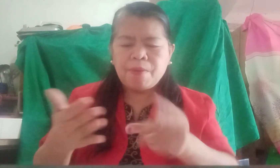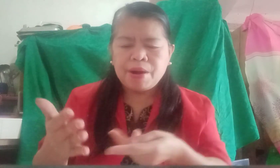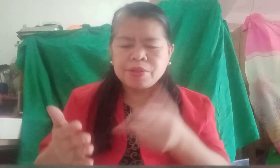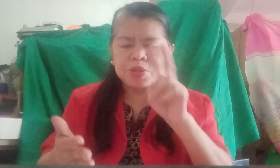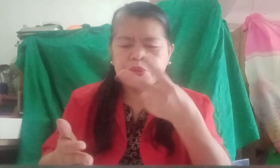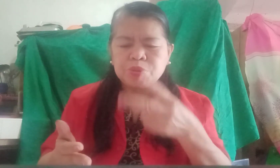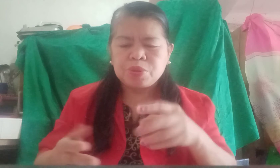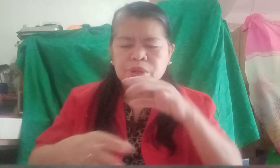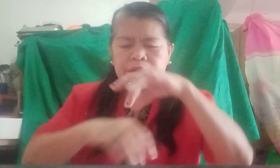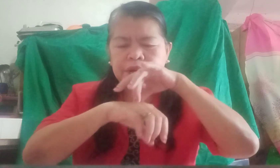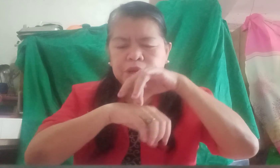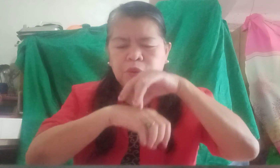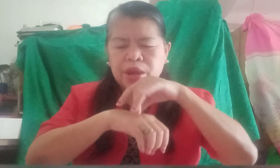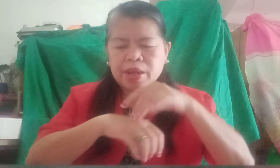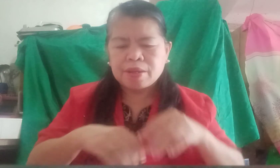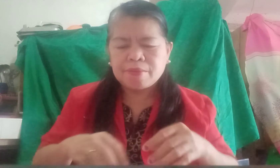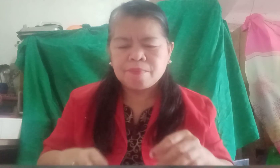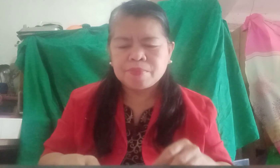Part 2, earthquake.